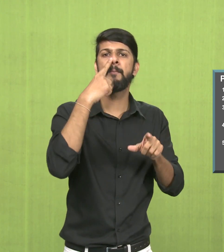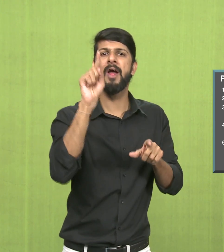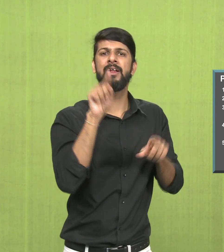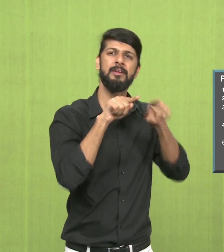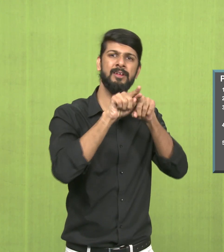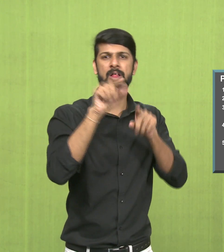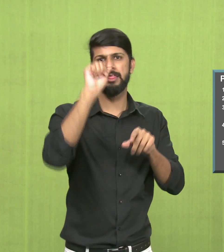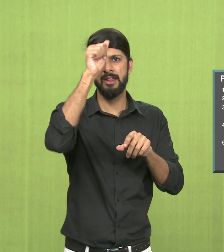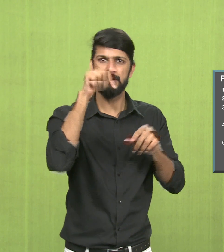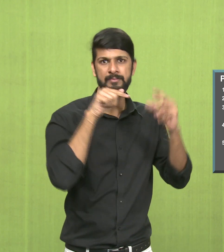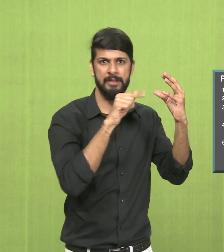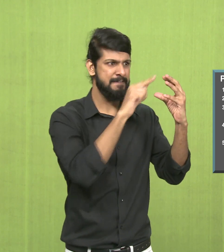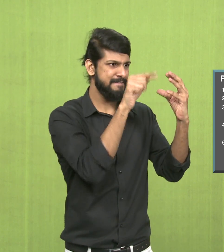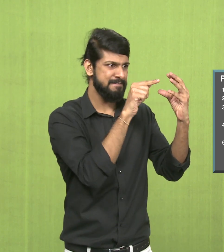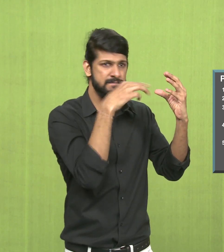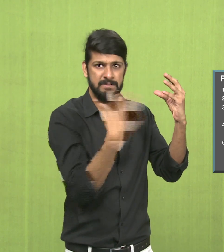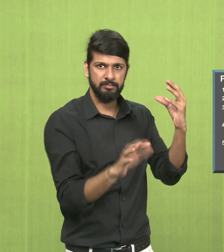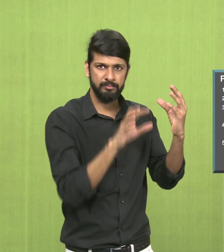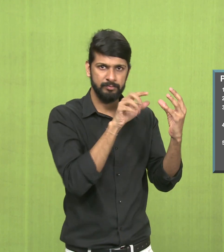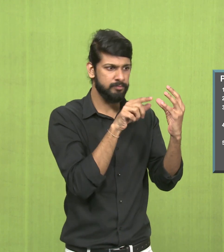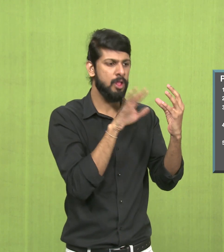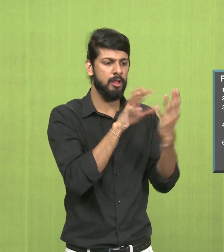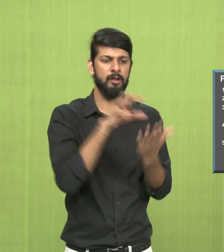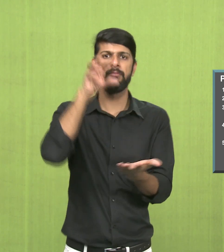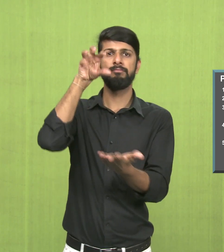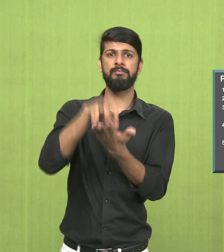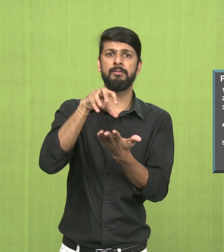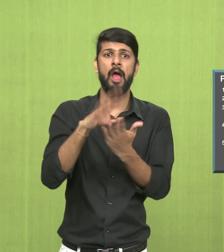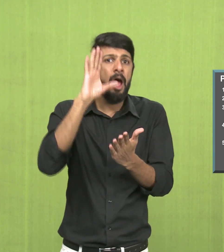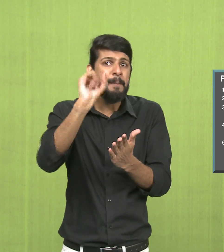the word ma in Hindi here has been carved,